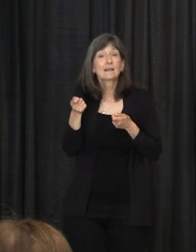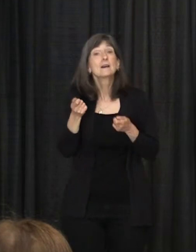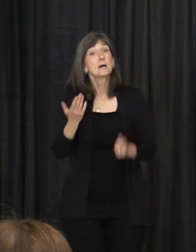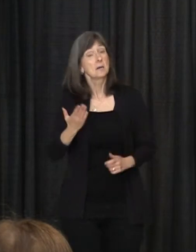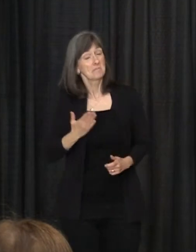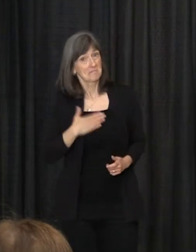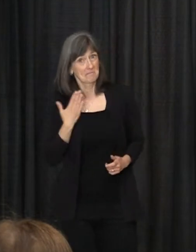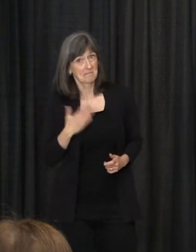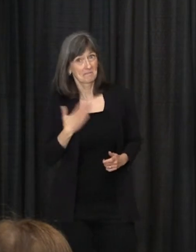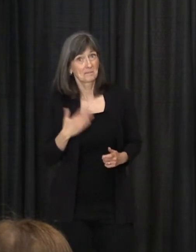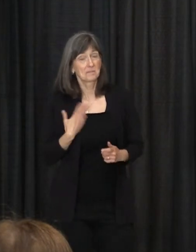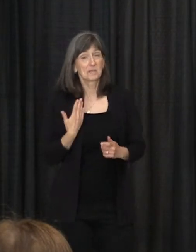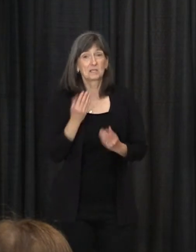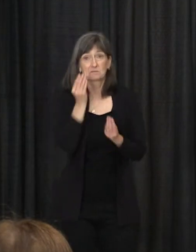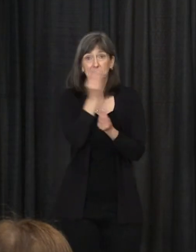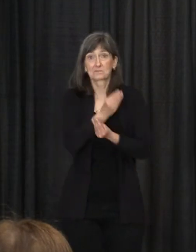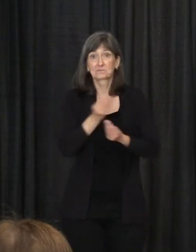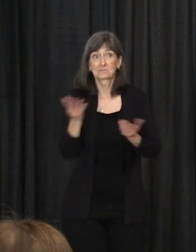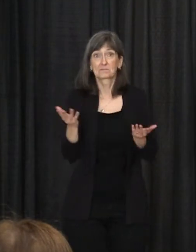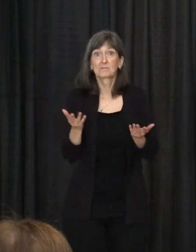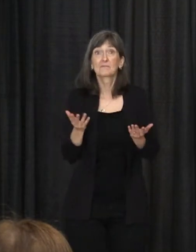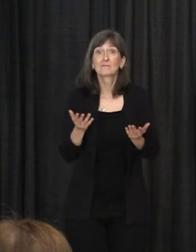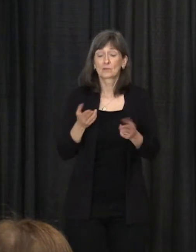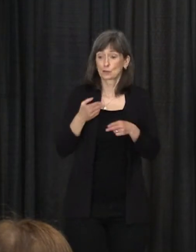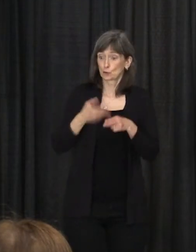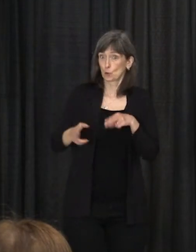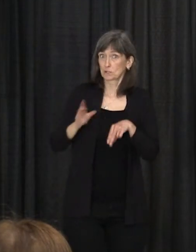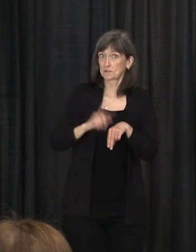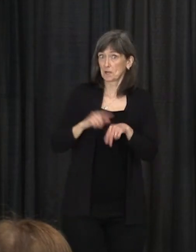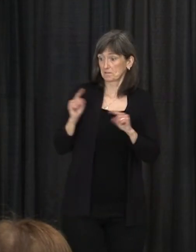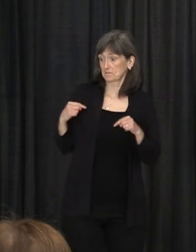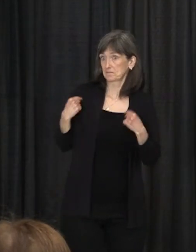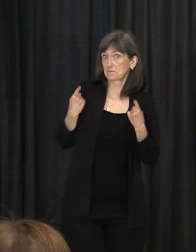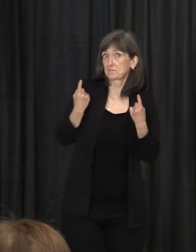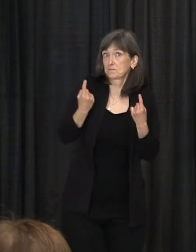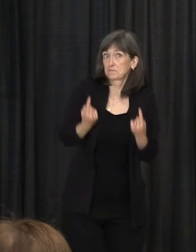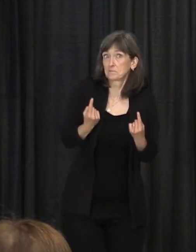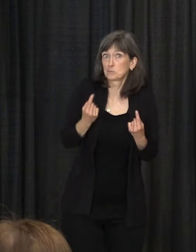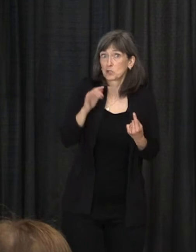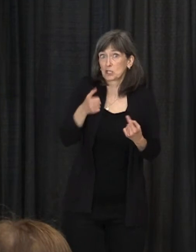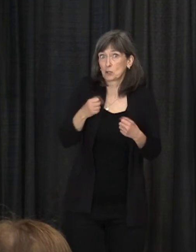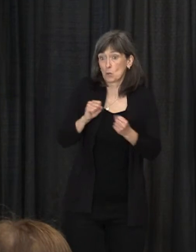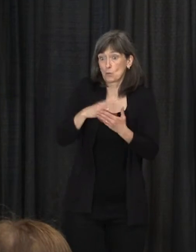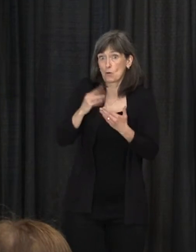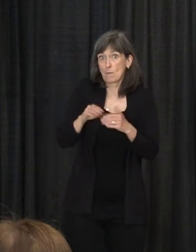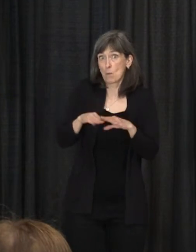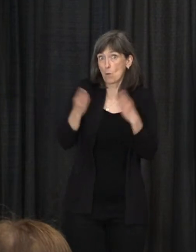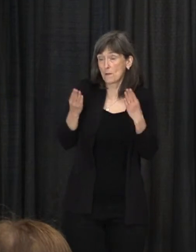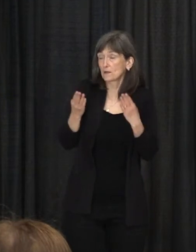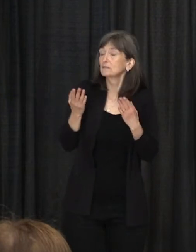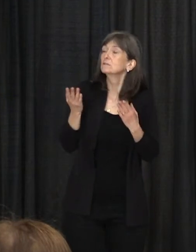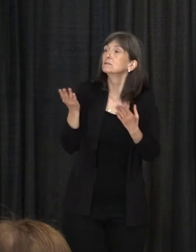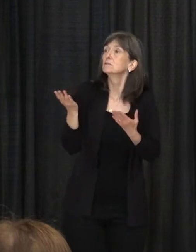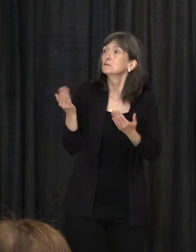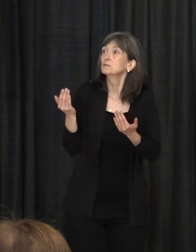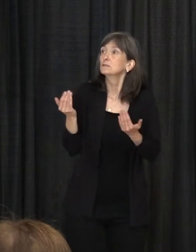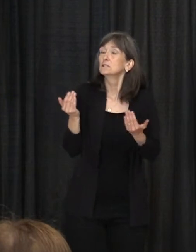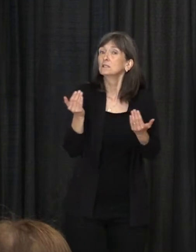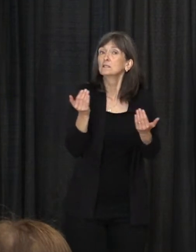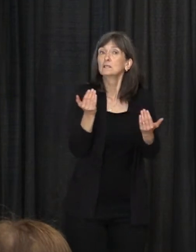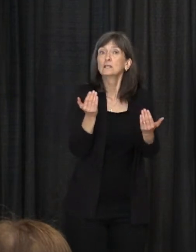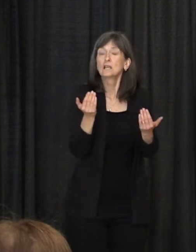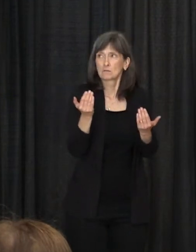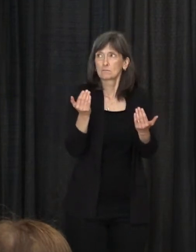report to this august assembly that in the short time that portal, that pathway has been open, we have sought